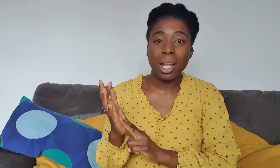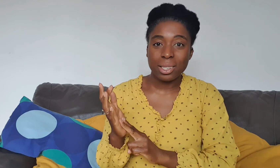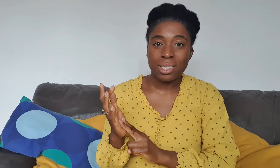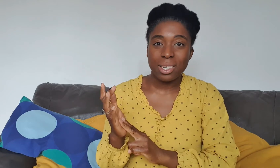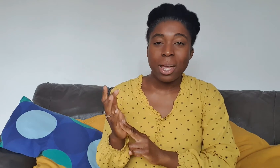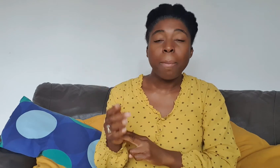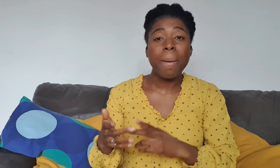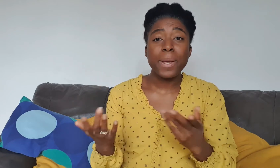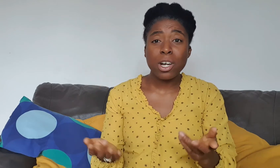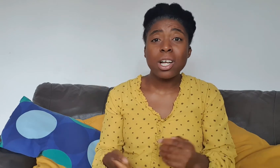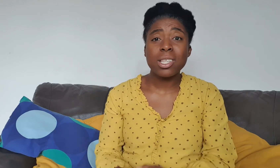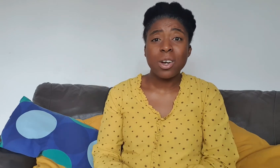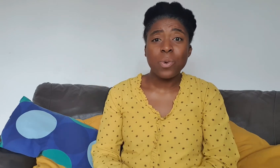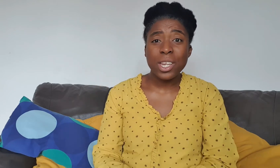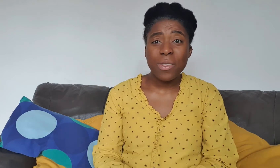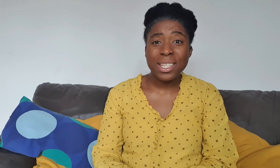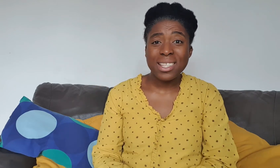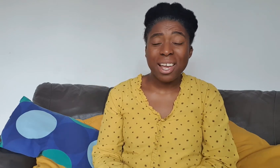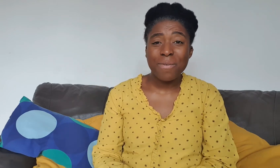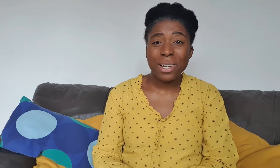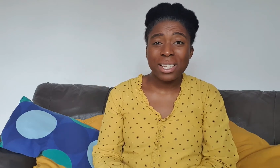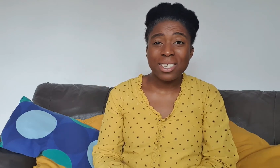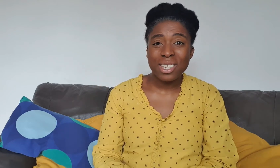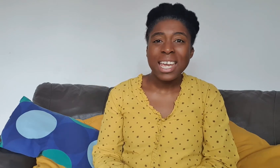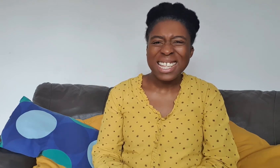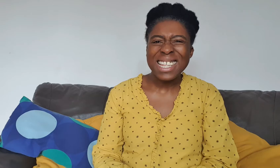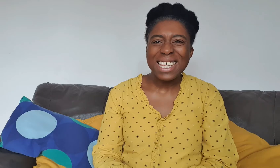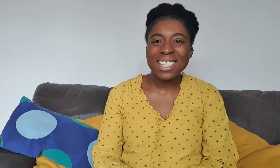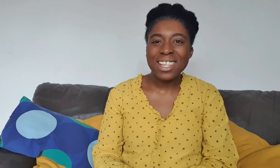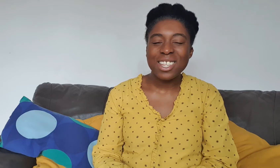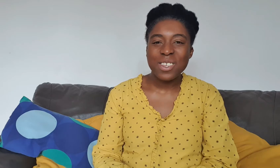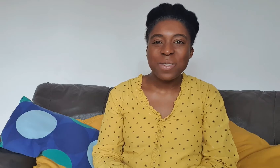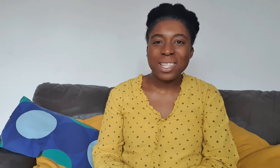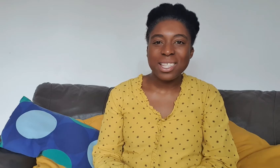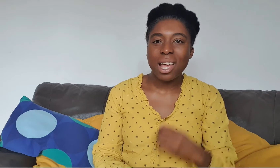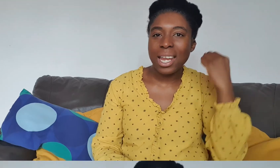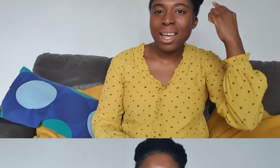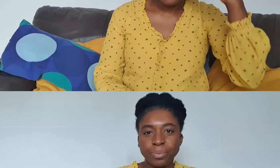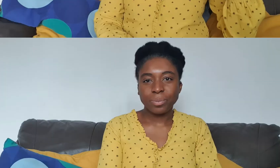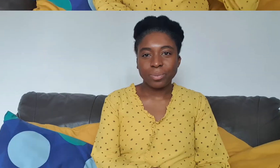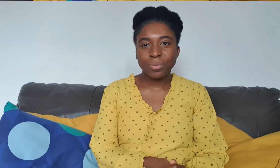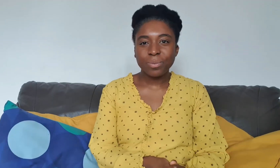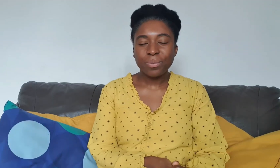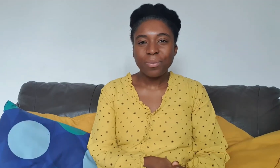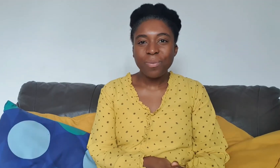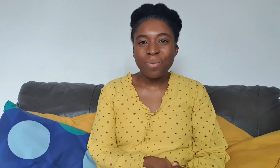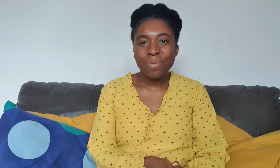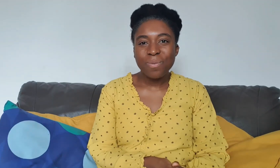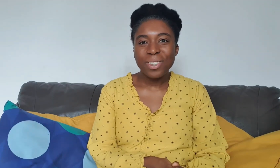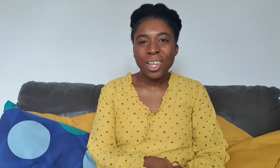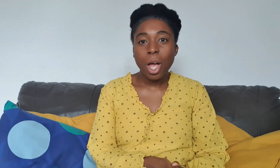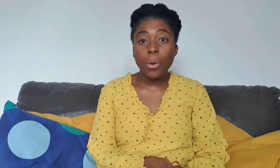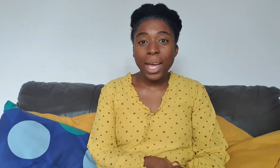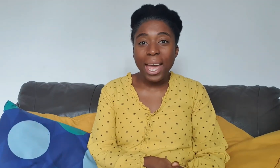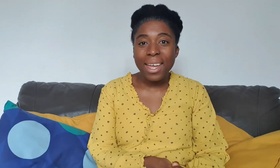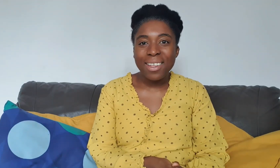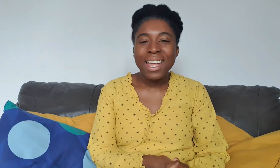London. But because we know there's a sign for London, it's easier to use the sign, London. Okay, so